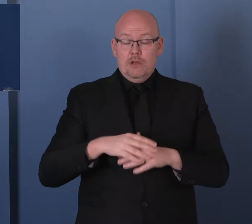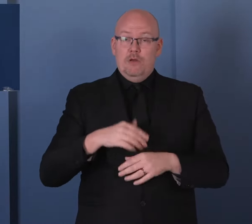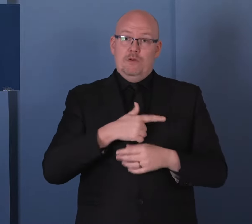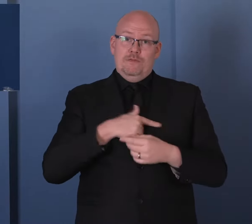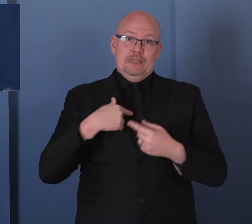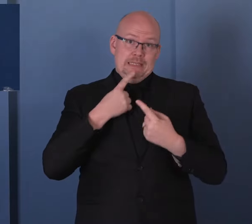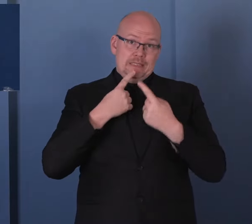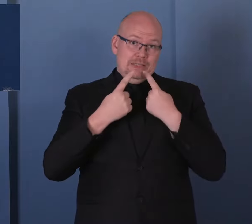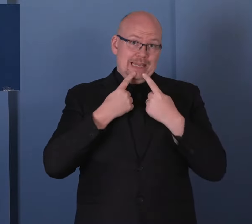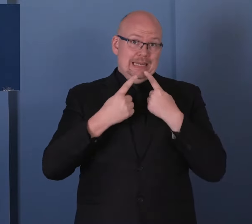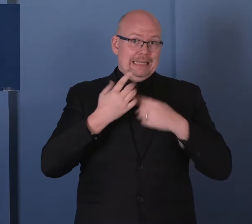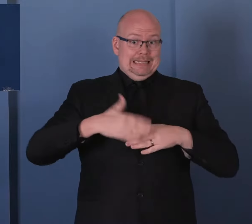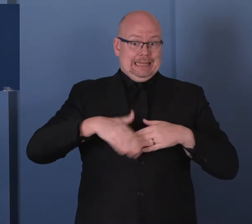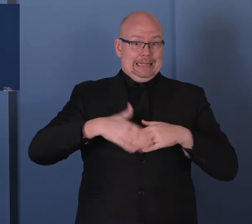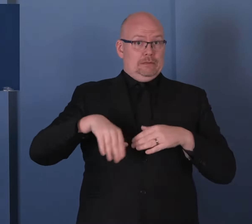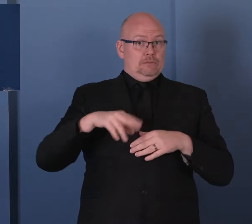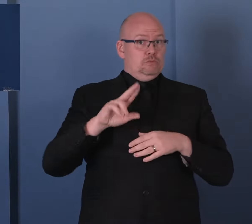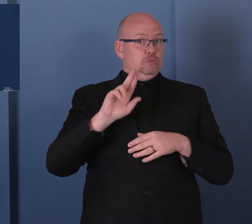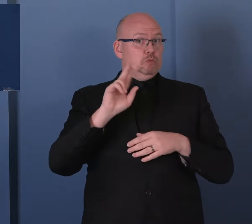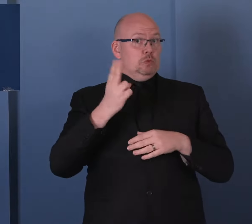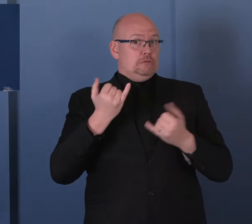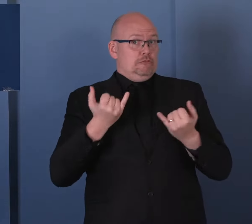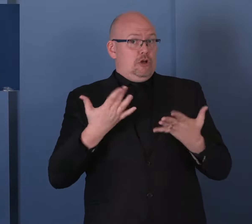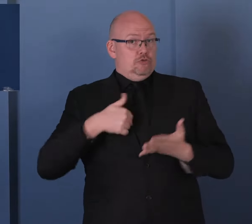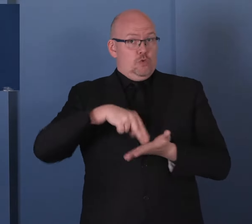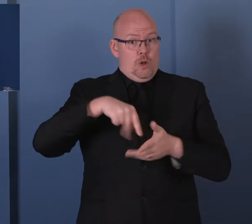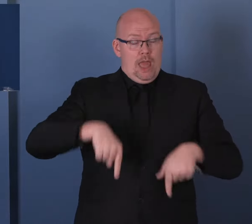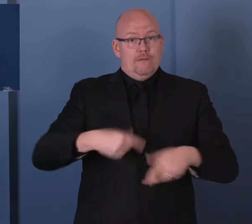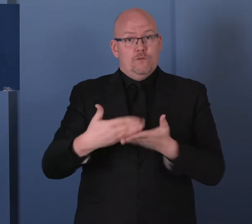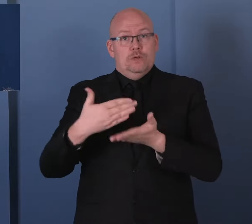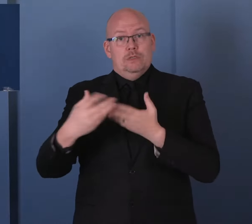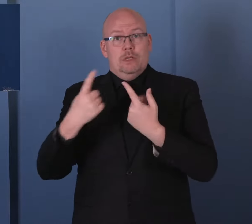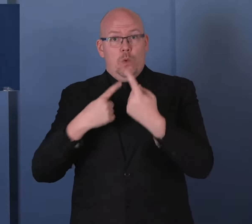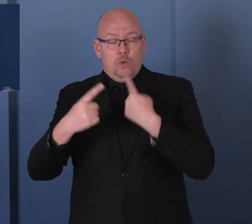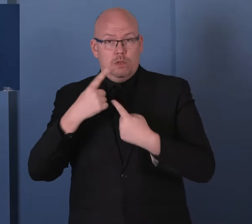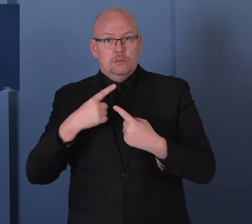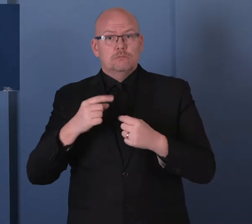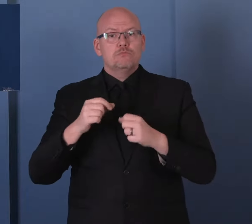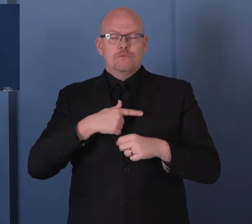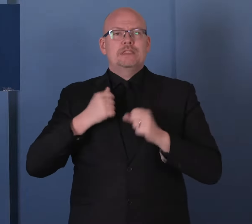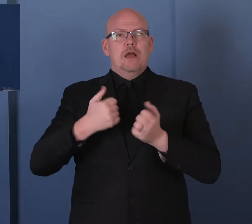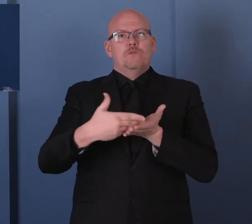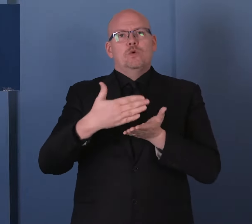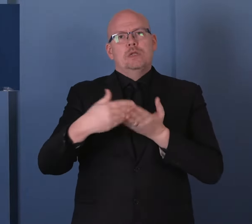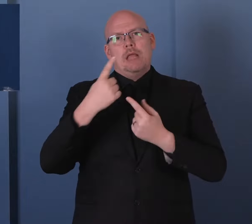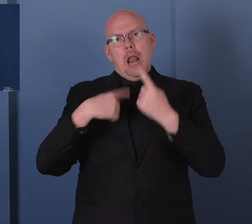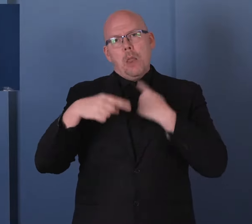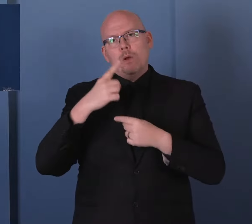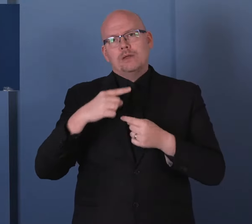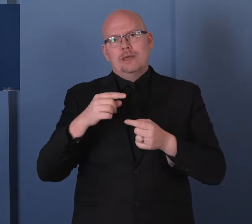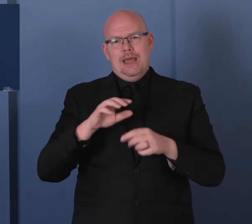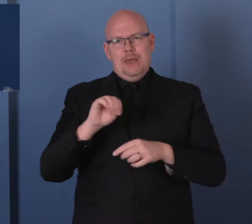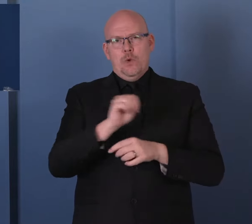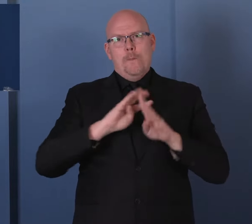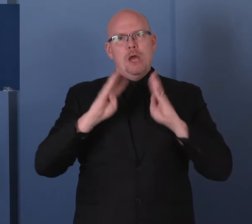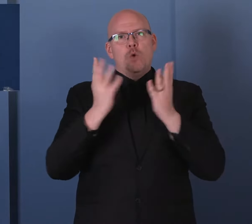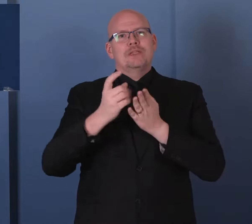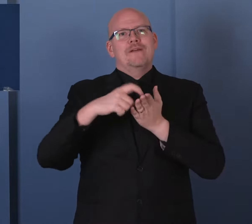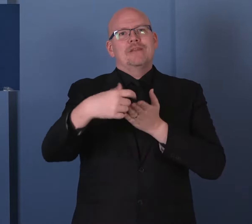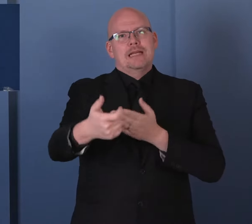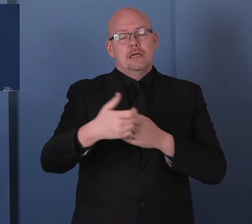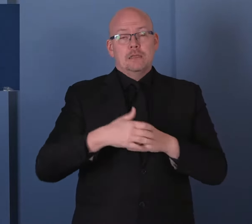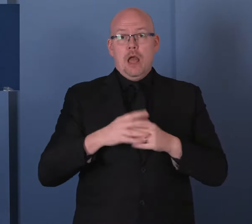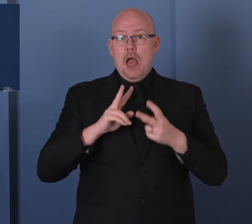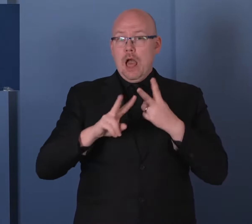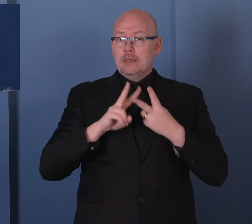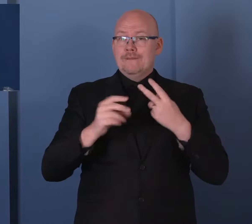This input will of course be a part of the discussion in the Council next week. Another important priority for the